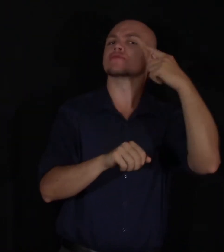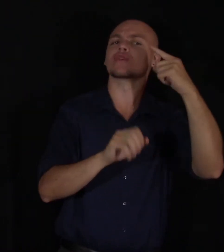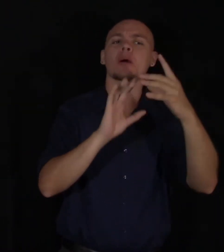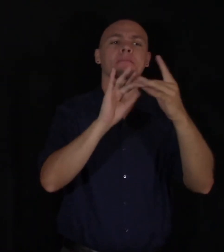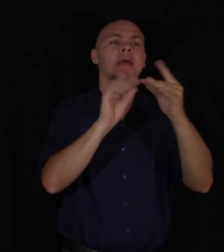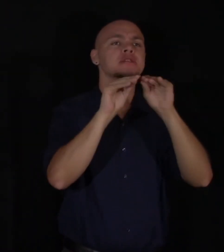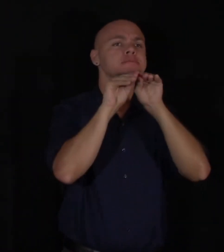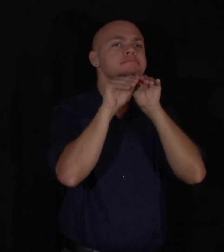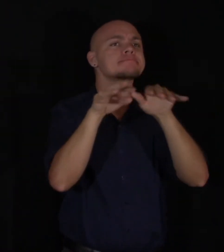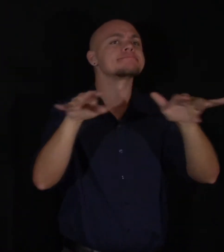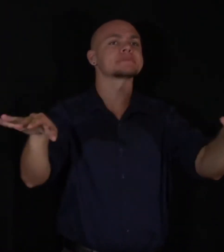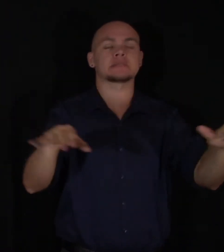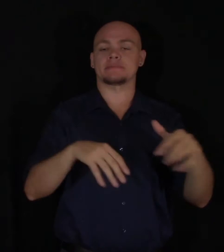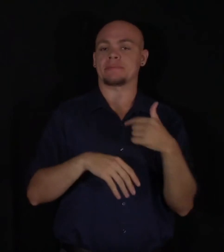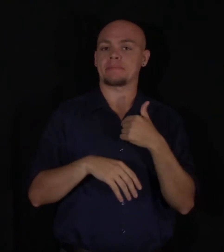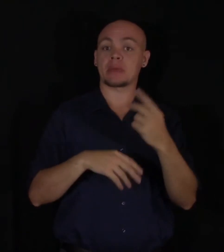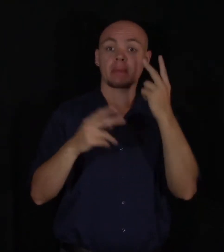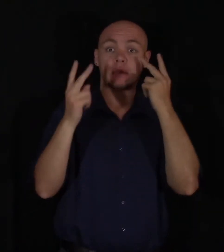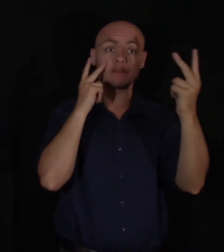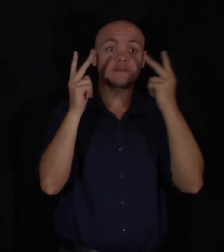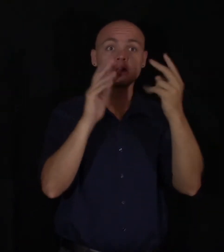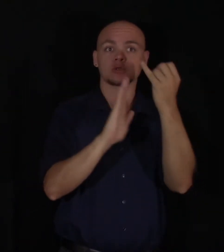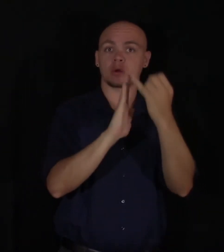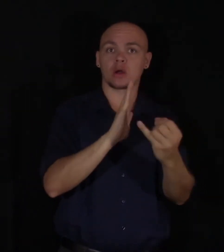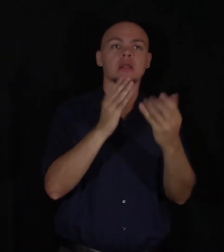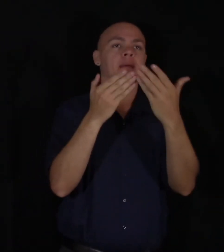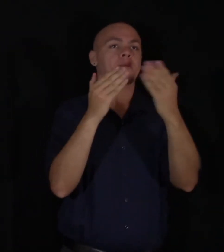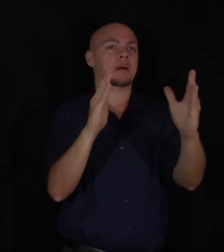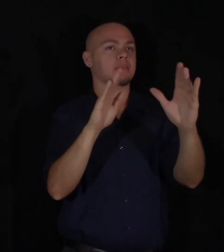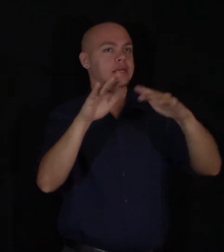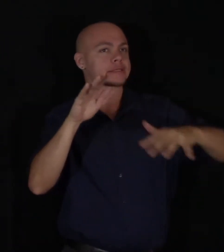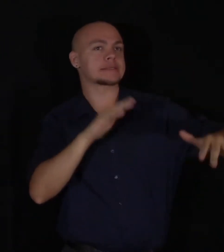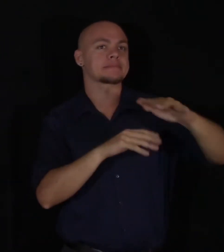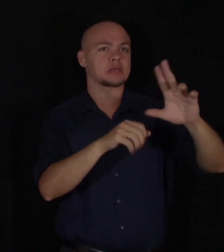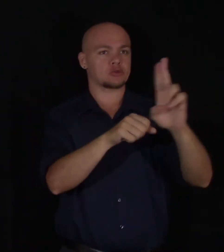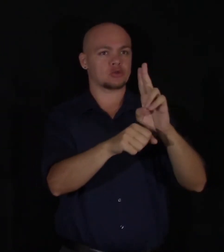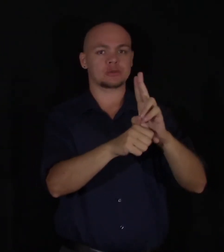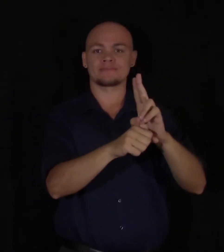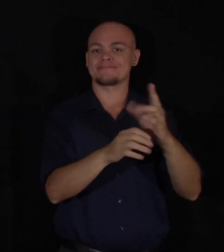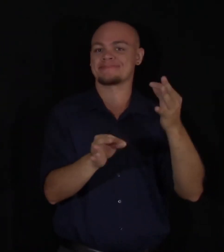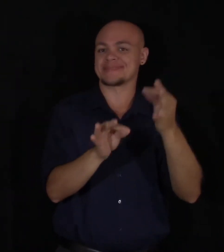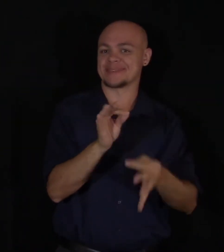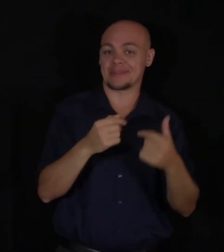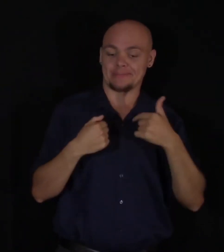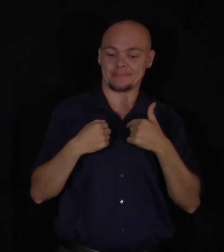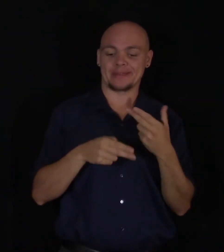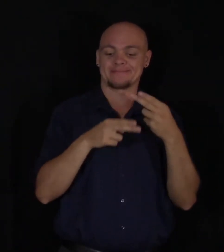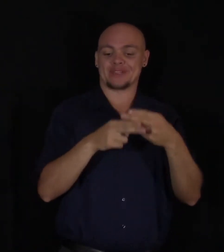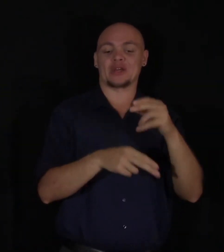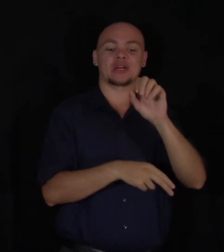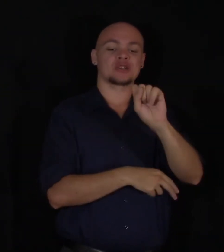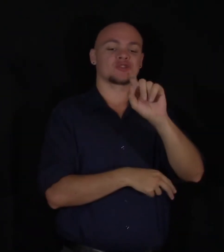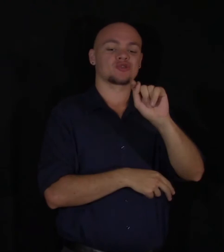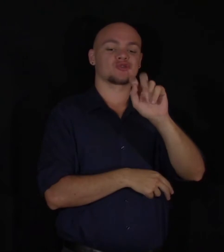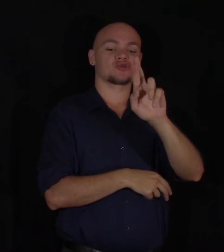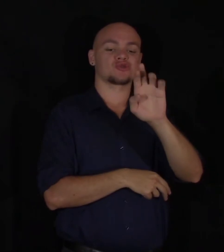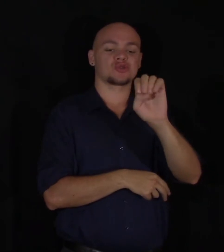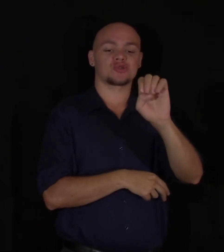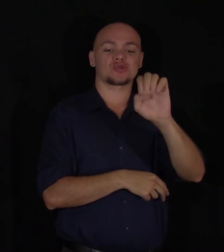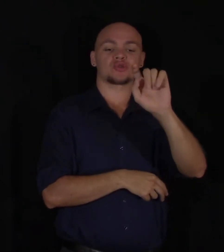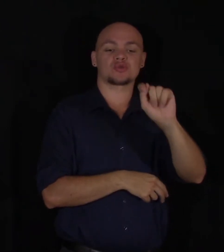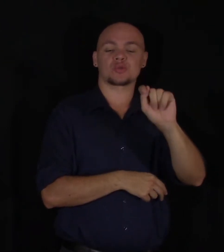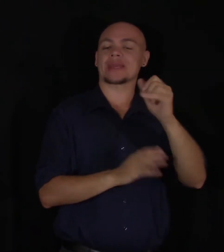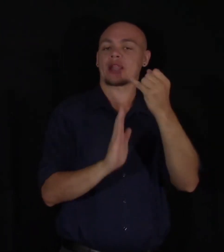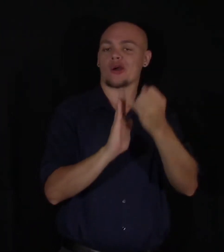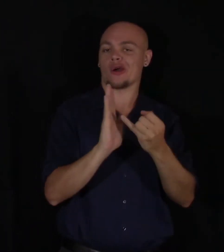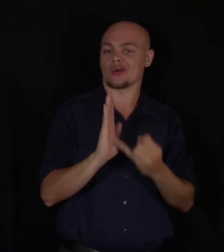it is that I grew up to become a visual artist utilizing public space, or in simpler terms, a street artist. But when I reflect on it, I can see the answer